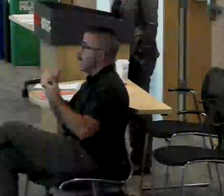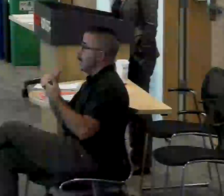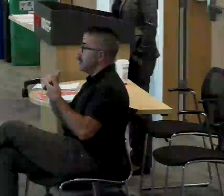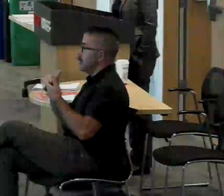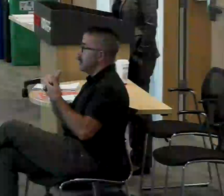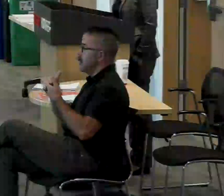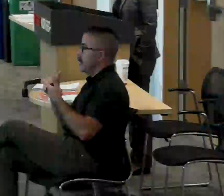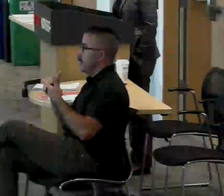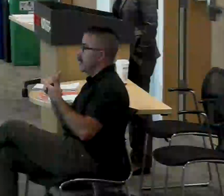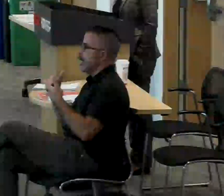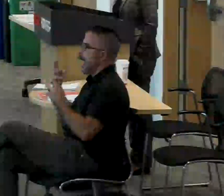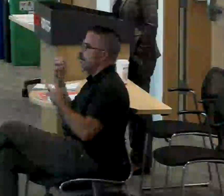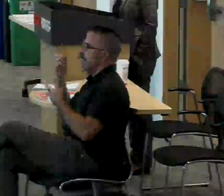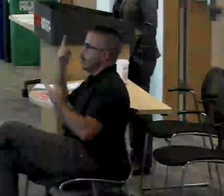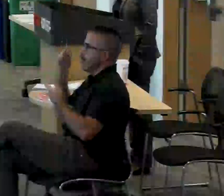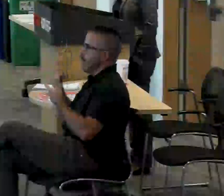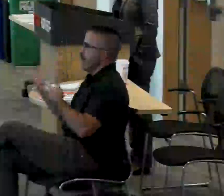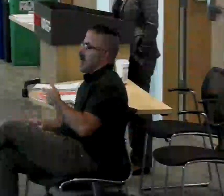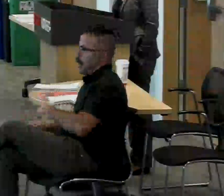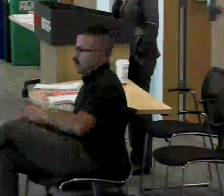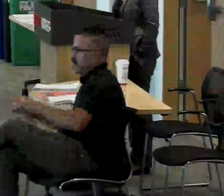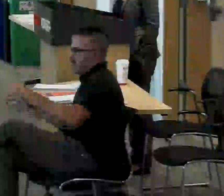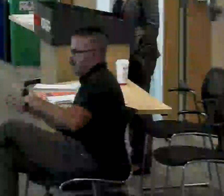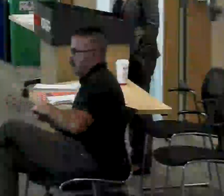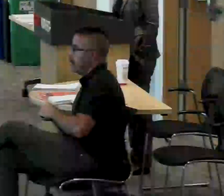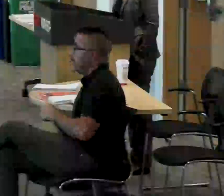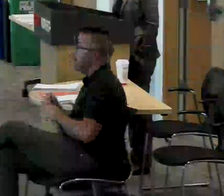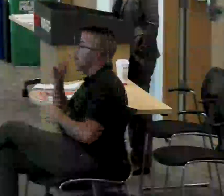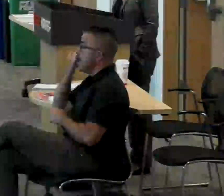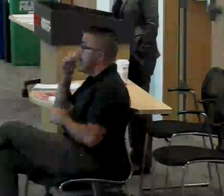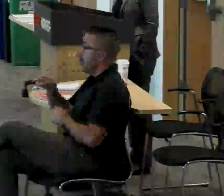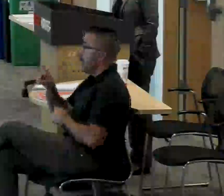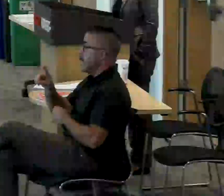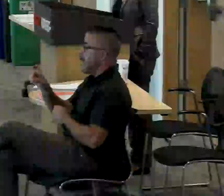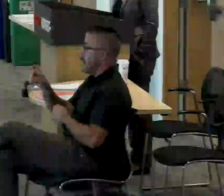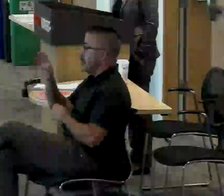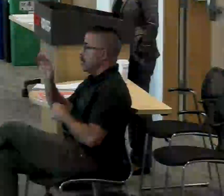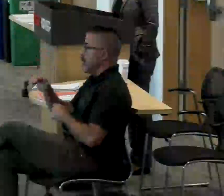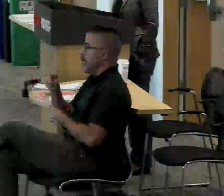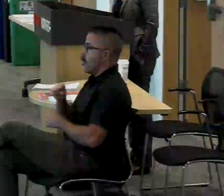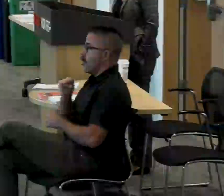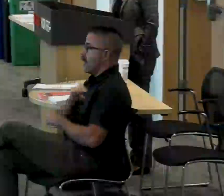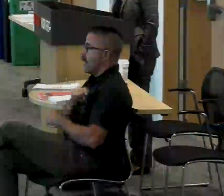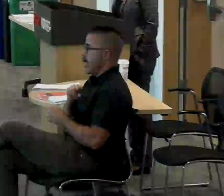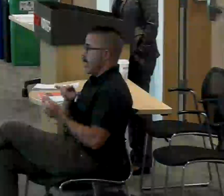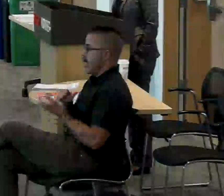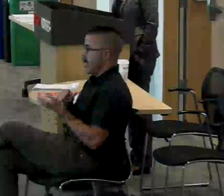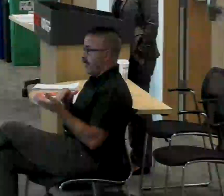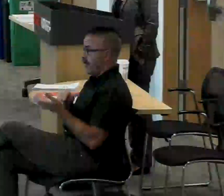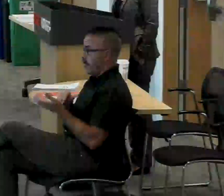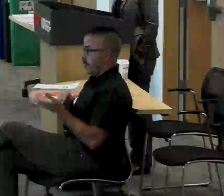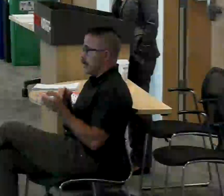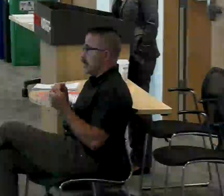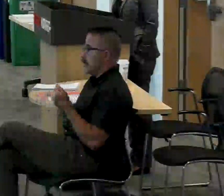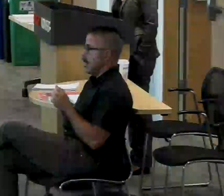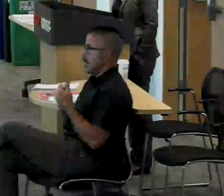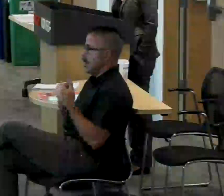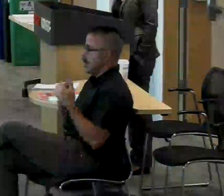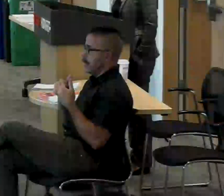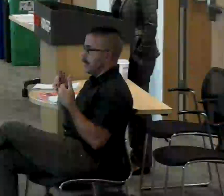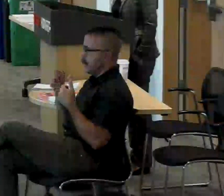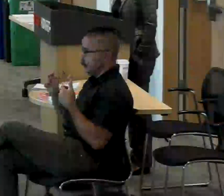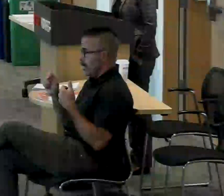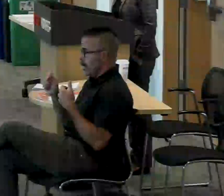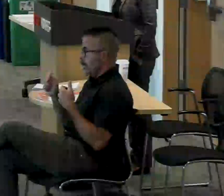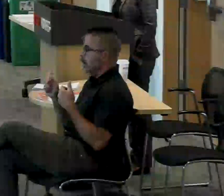self-certification. If you've been diagnosed by a qualified physician with a physical or mental disability resulting in marked and severe